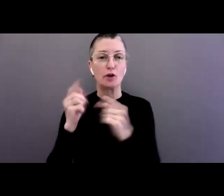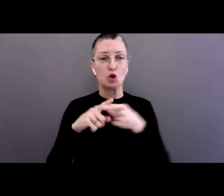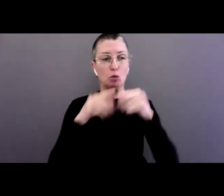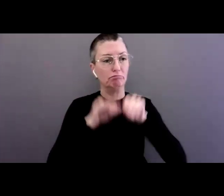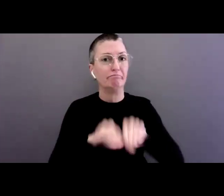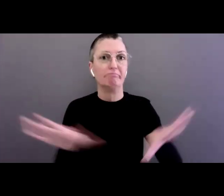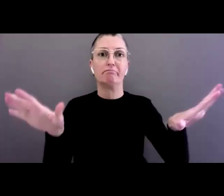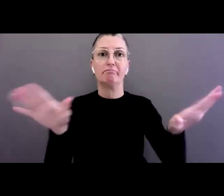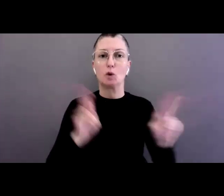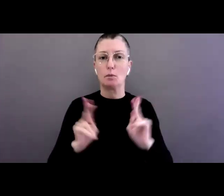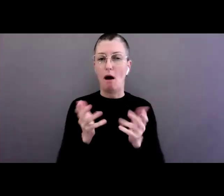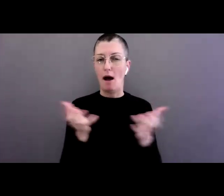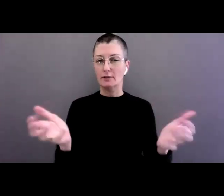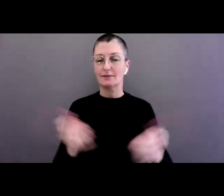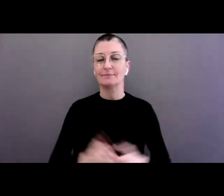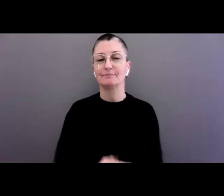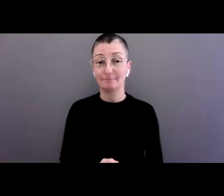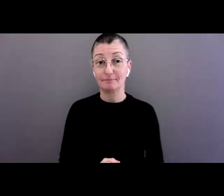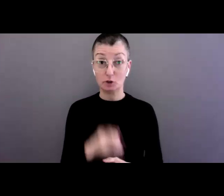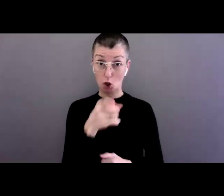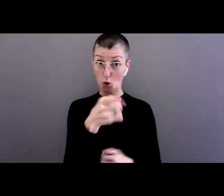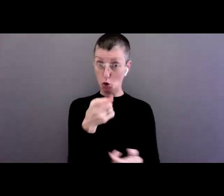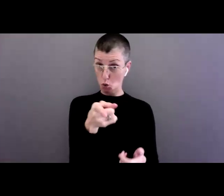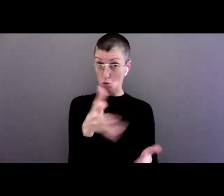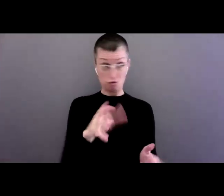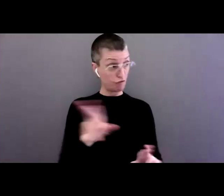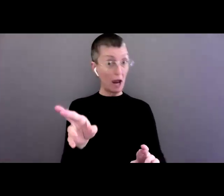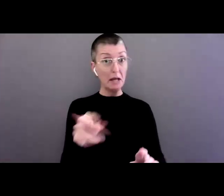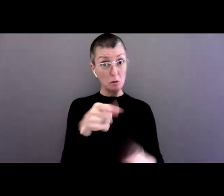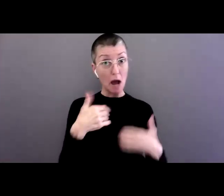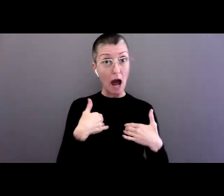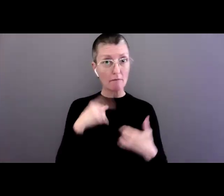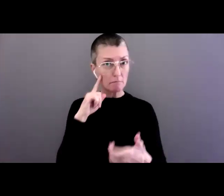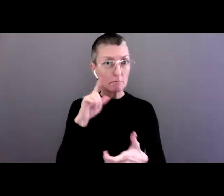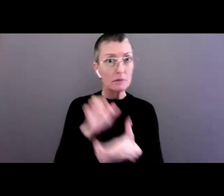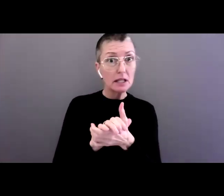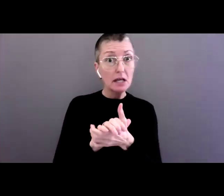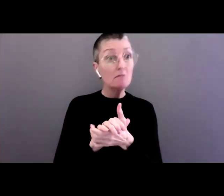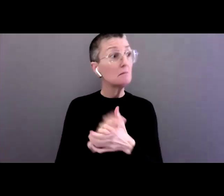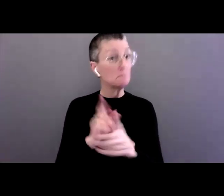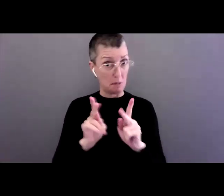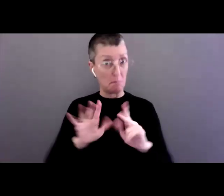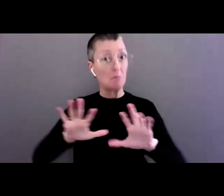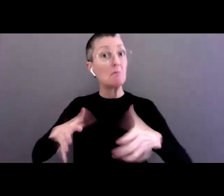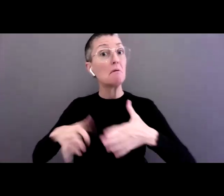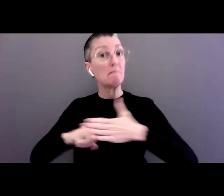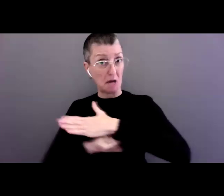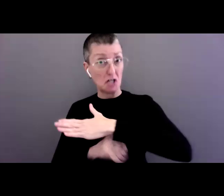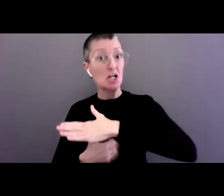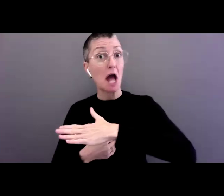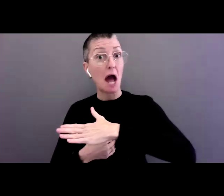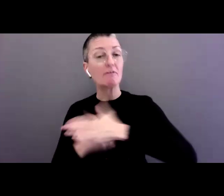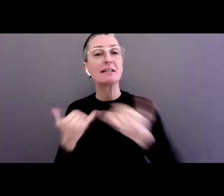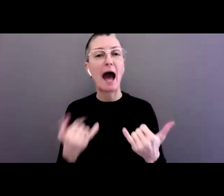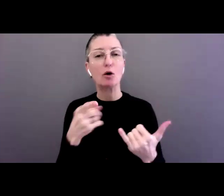you're ready, once you have that conviction and that belief, there's several different ways that you can now, boom, blow up to a whole bunch of people.